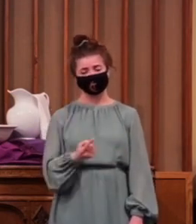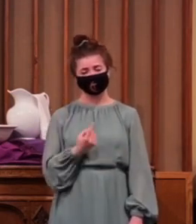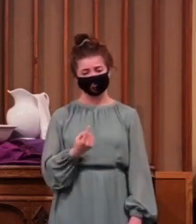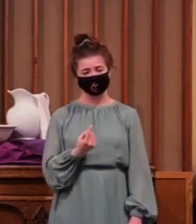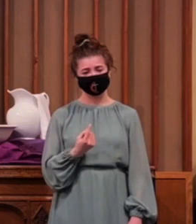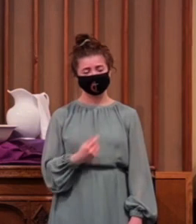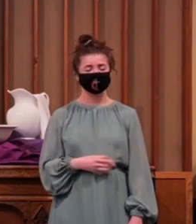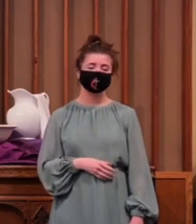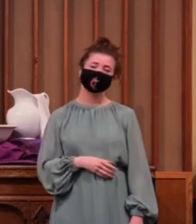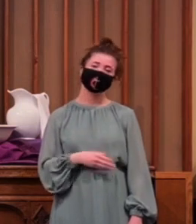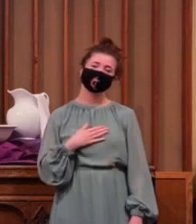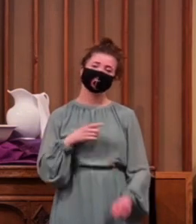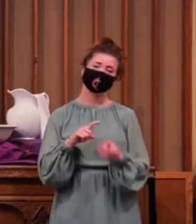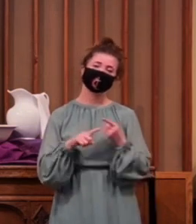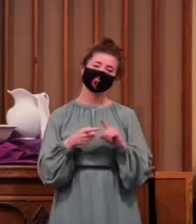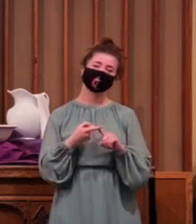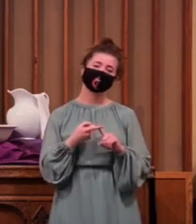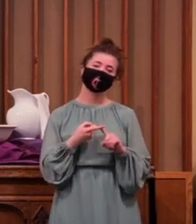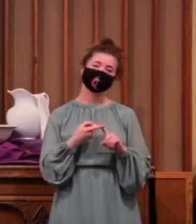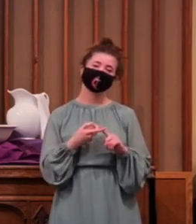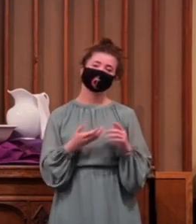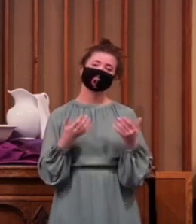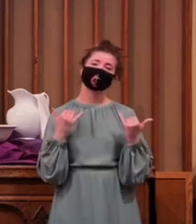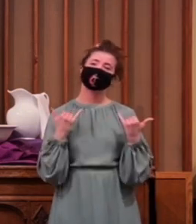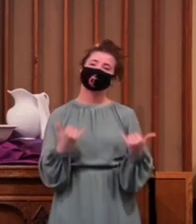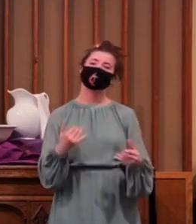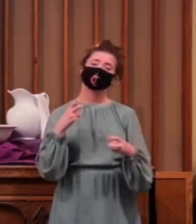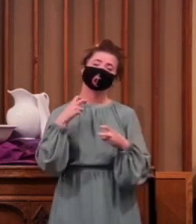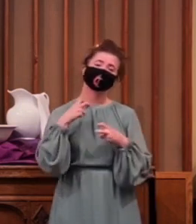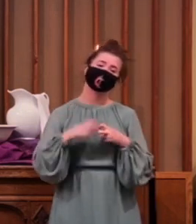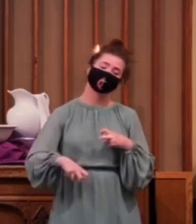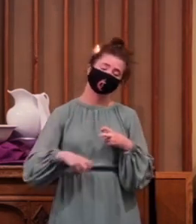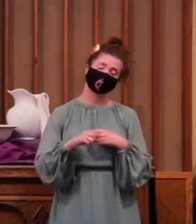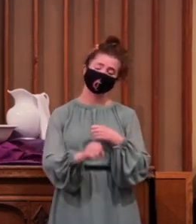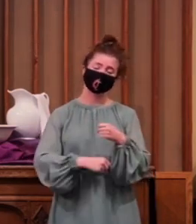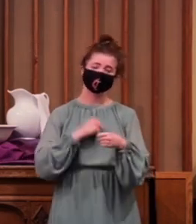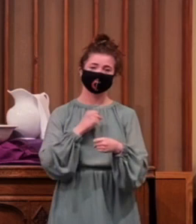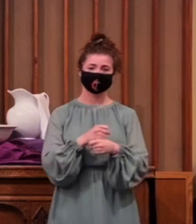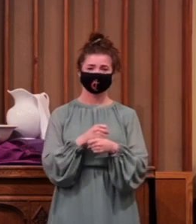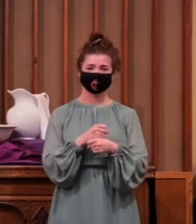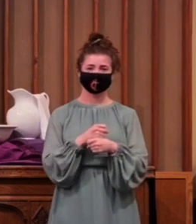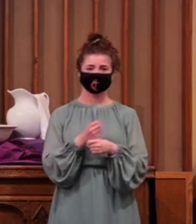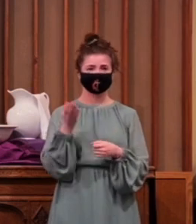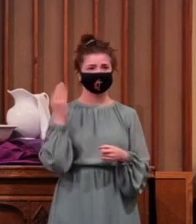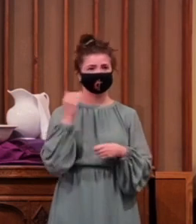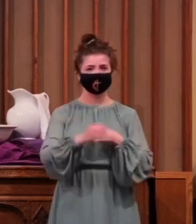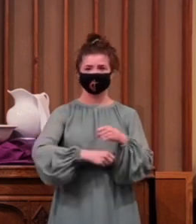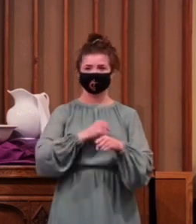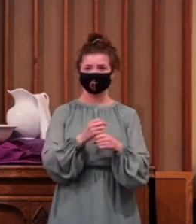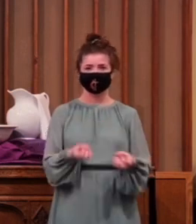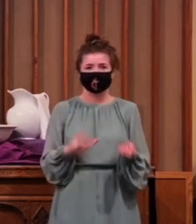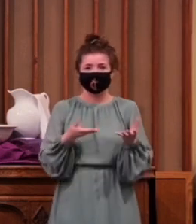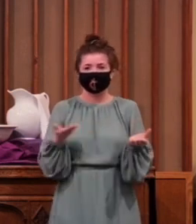My friends, it has been a tough year. In the last year, so many of the things that